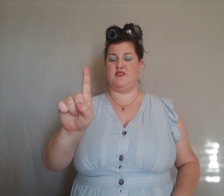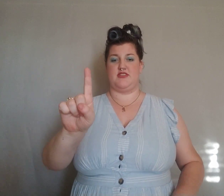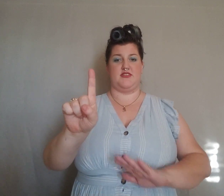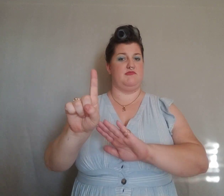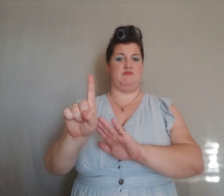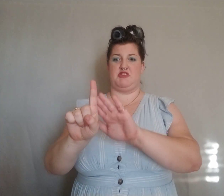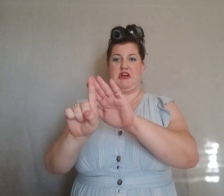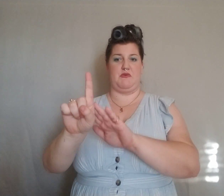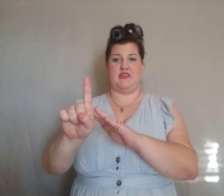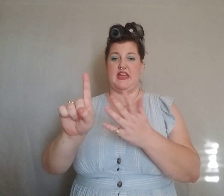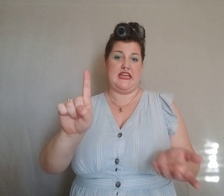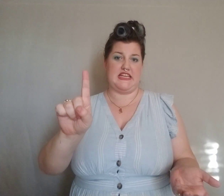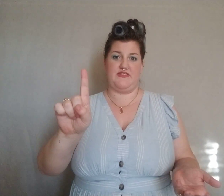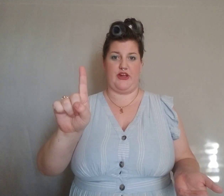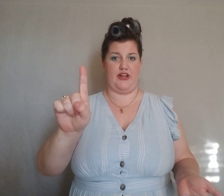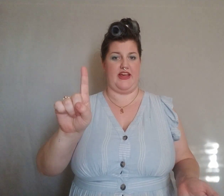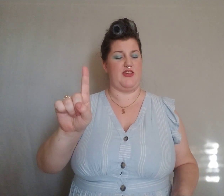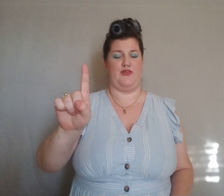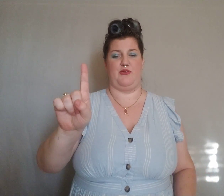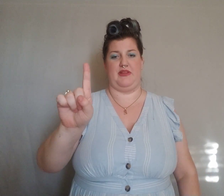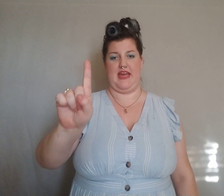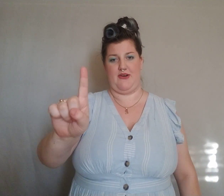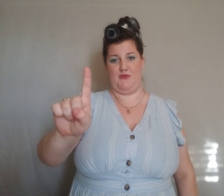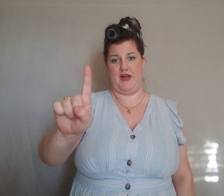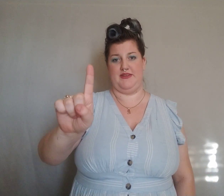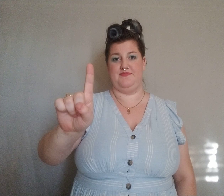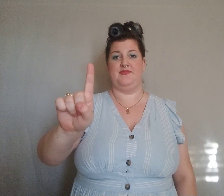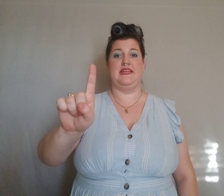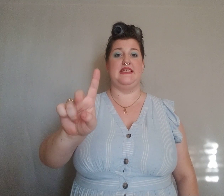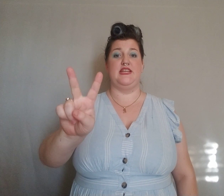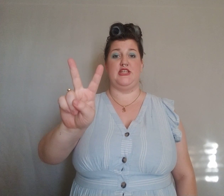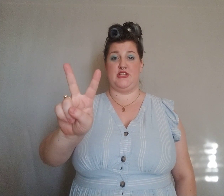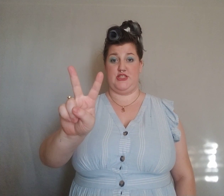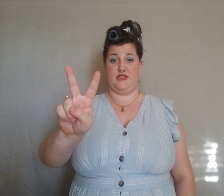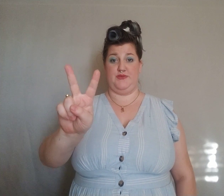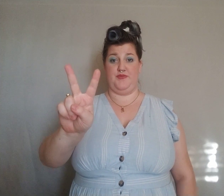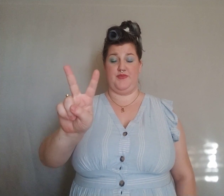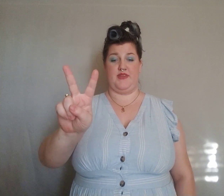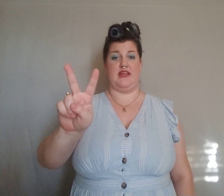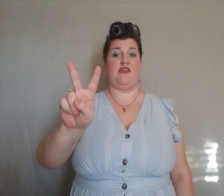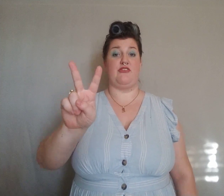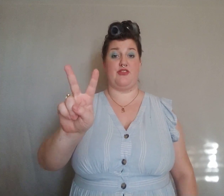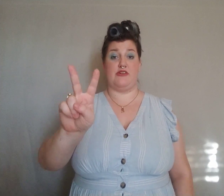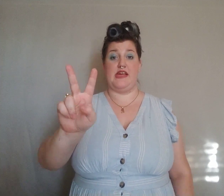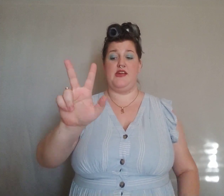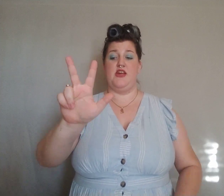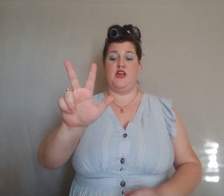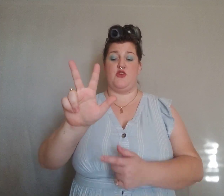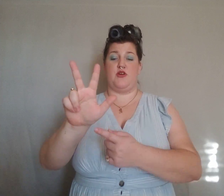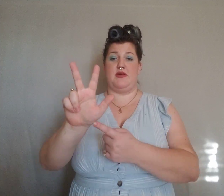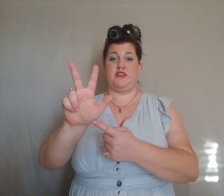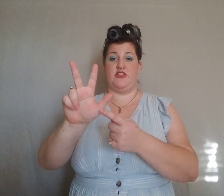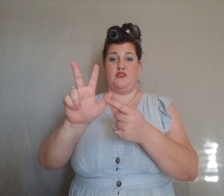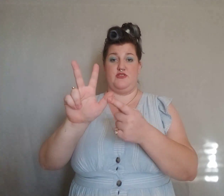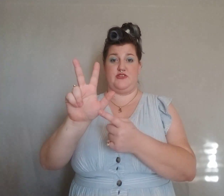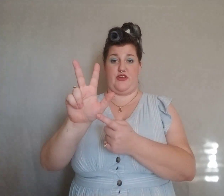just starting with the index finger like you would normally count. 1, 2. Now for 3, you want to make sure you use your